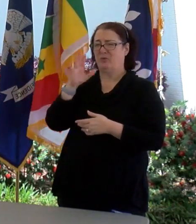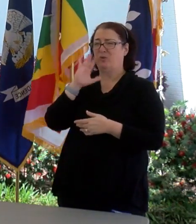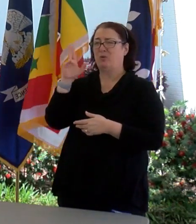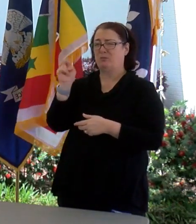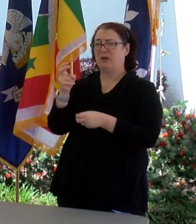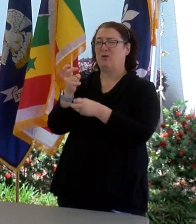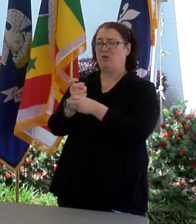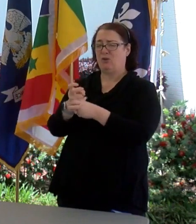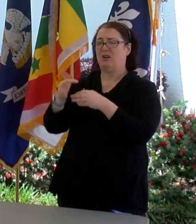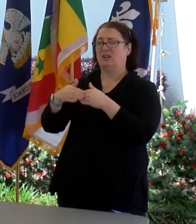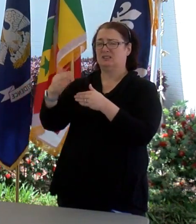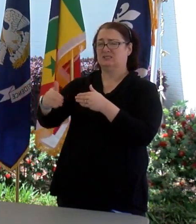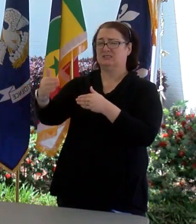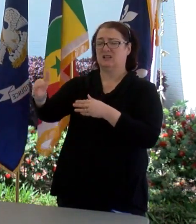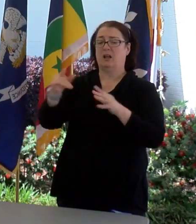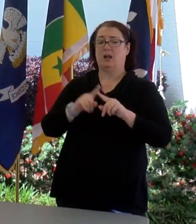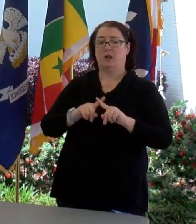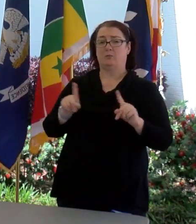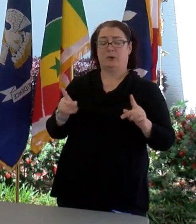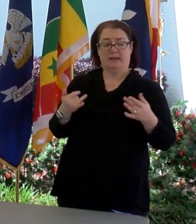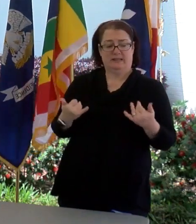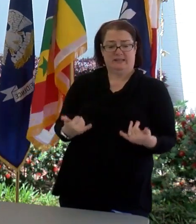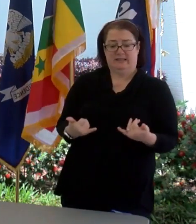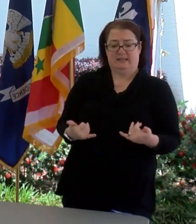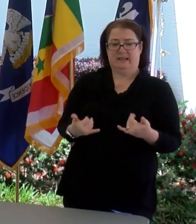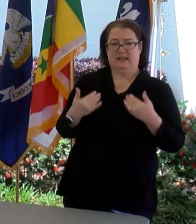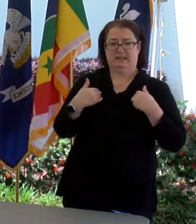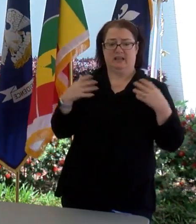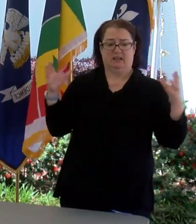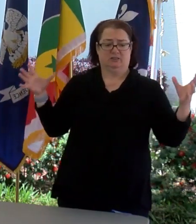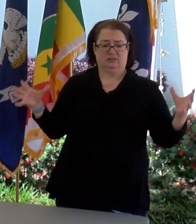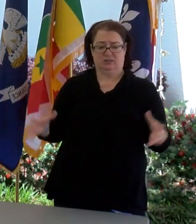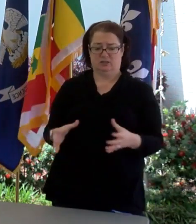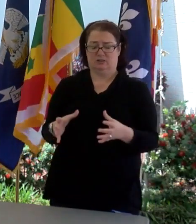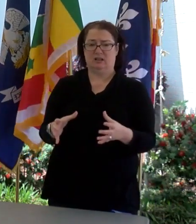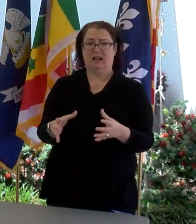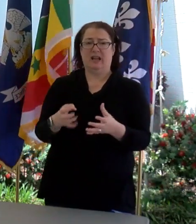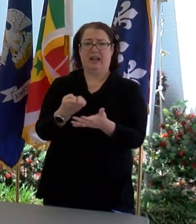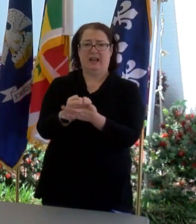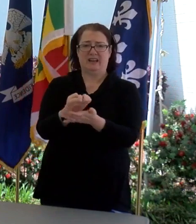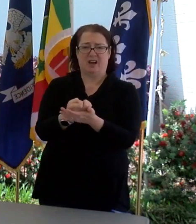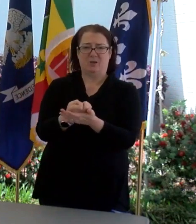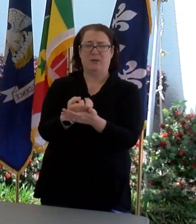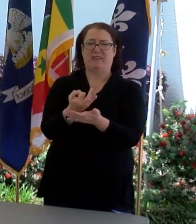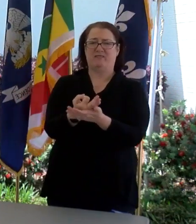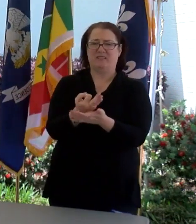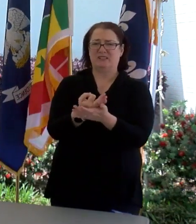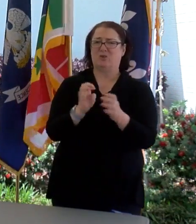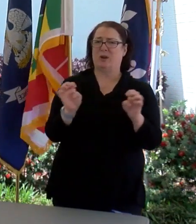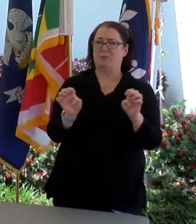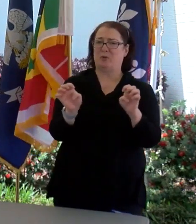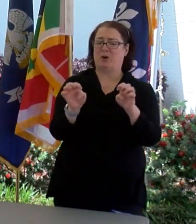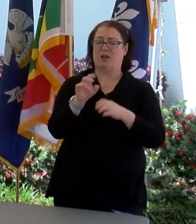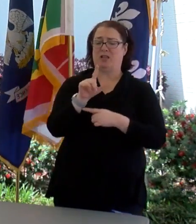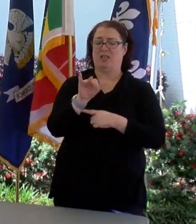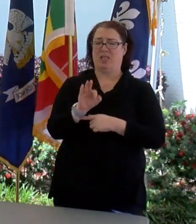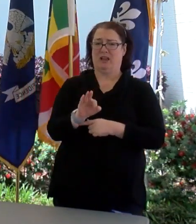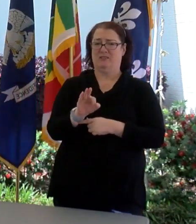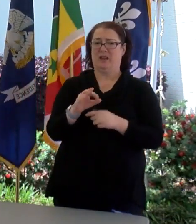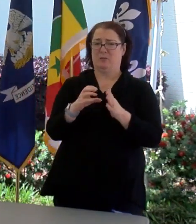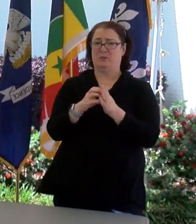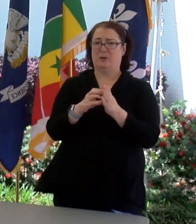by an additional massive economic and fiscal emergency. Lafayette Parish will be more heavily